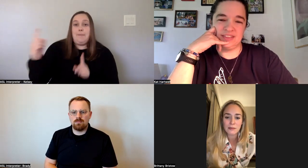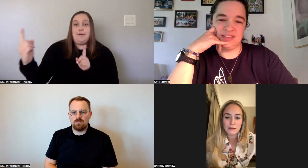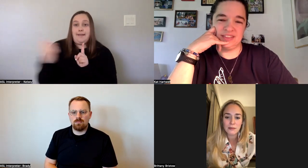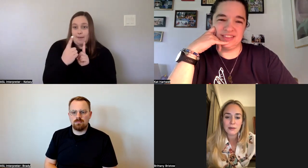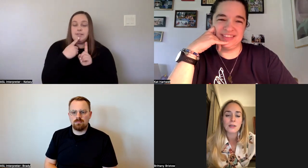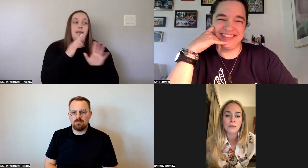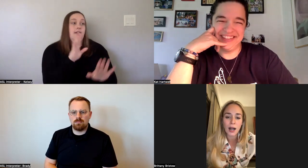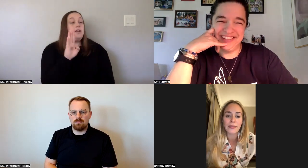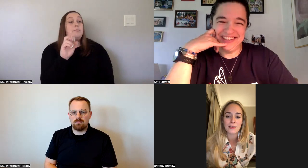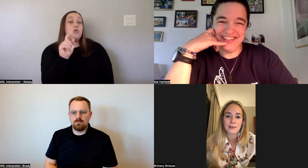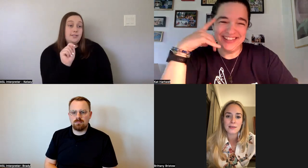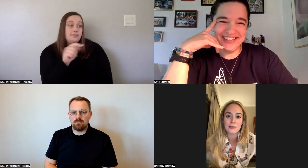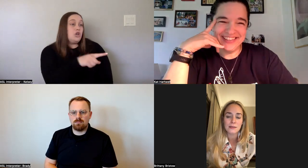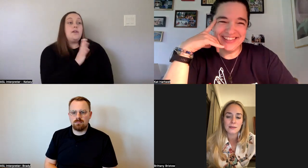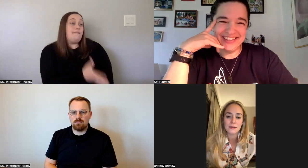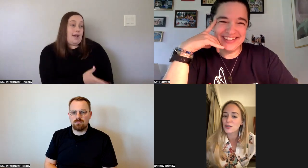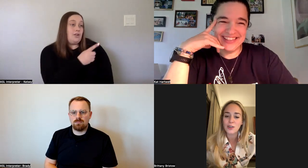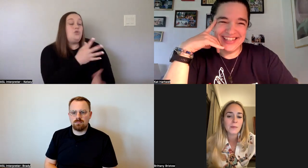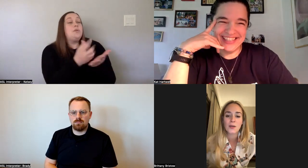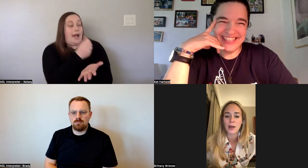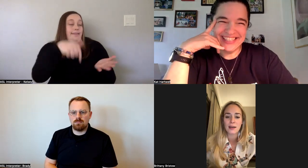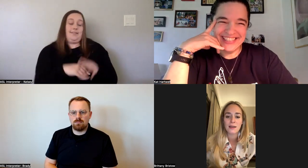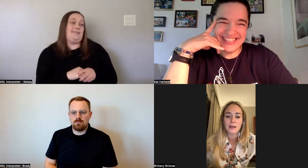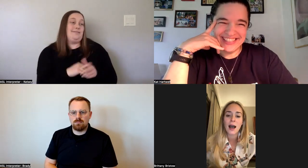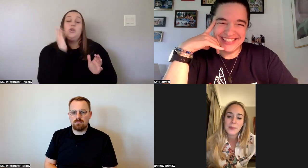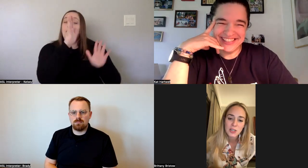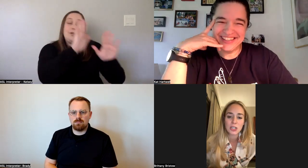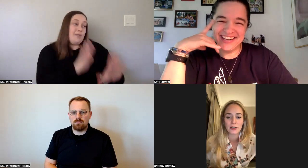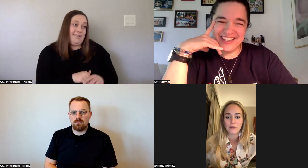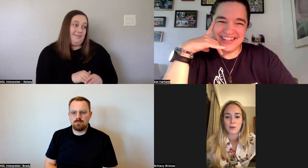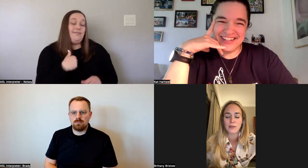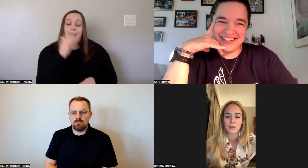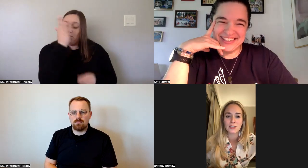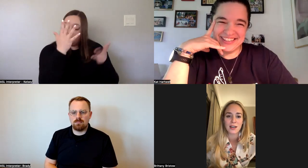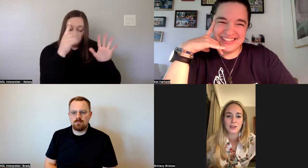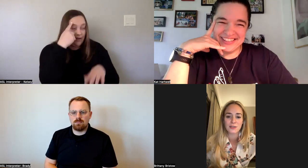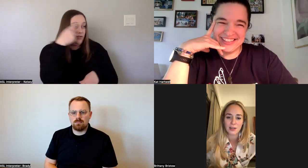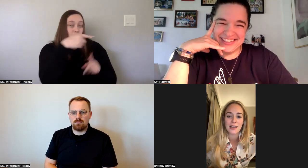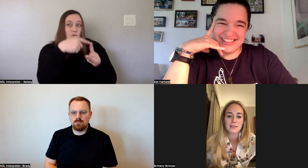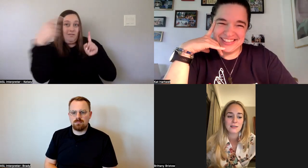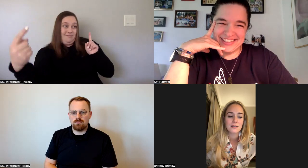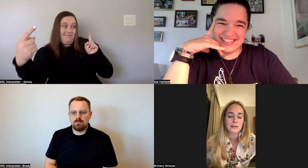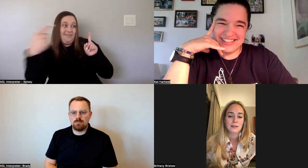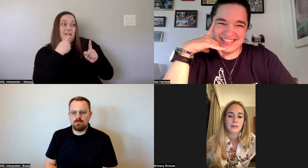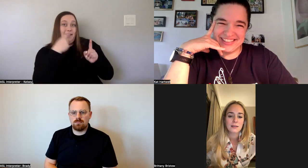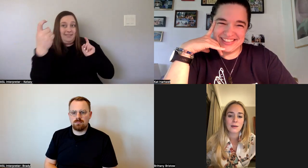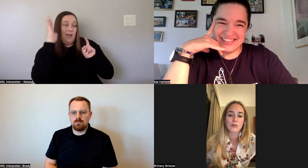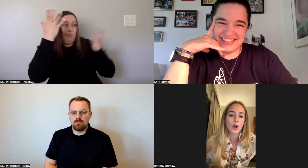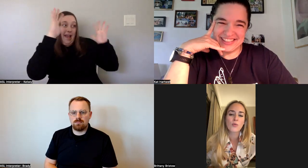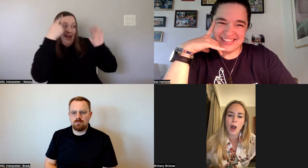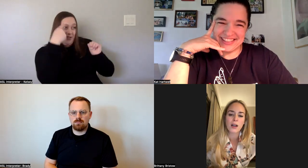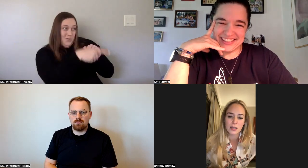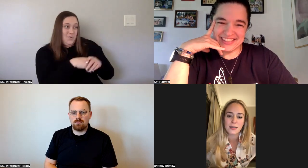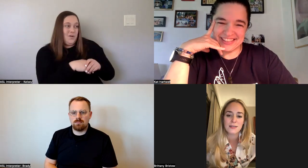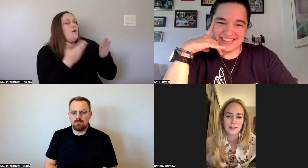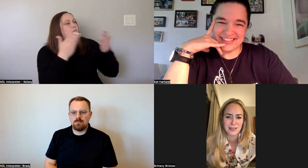Britt, you got this. You're going to be great. I'm going to be cheering for you on the other side of the glass. Now